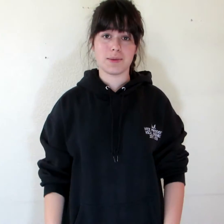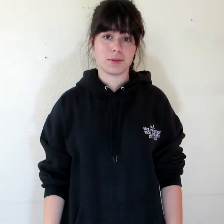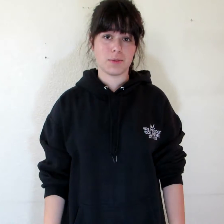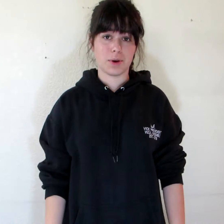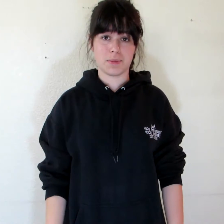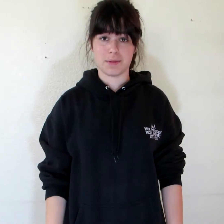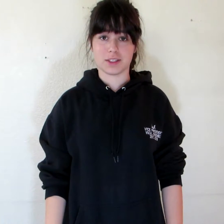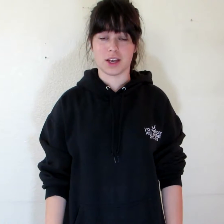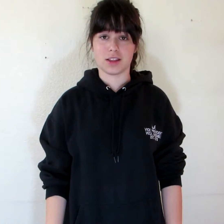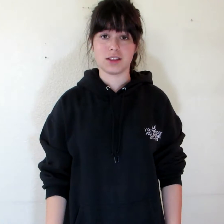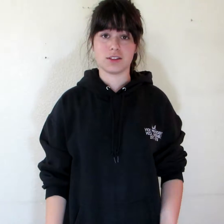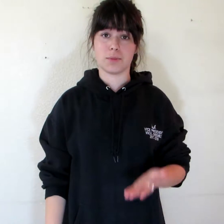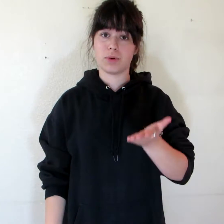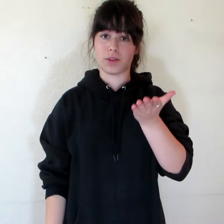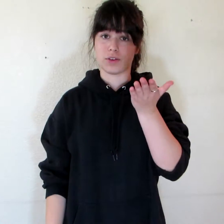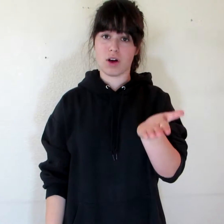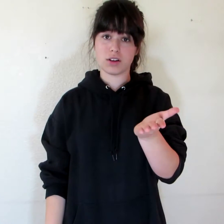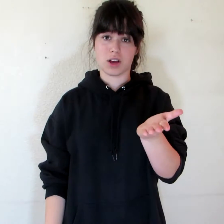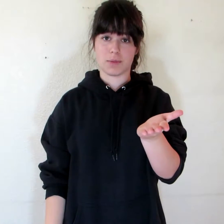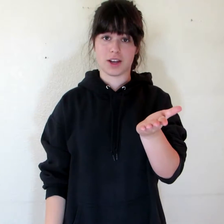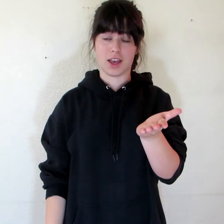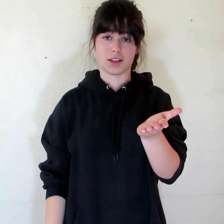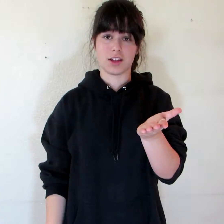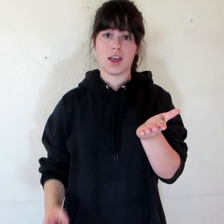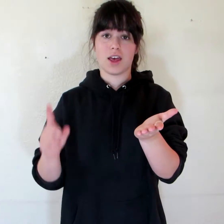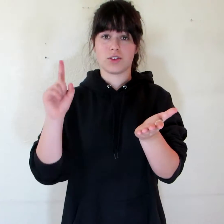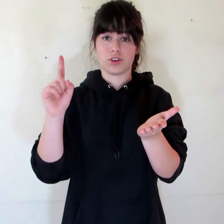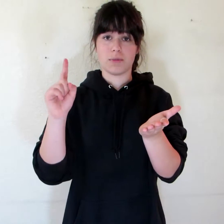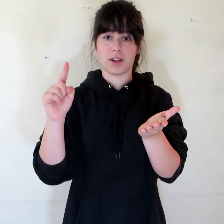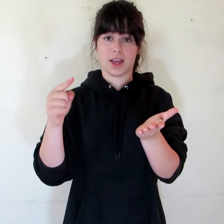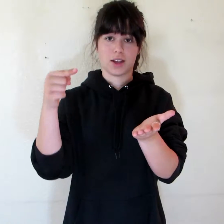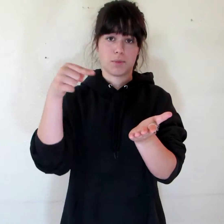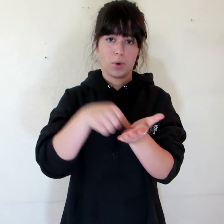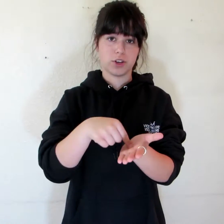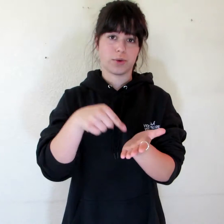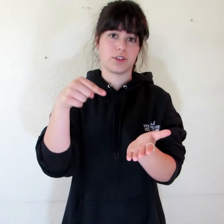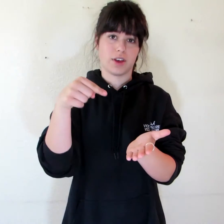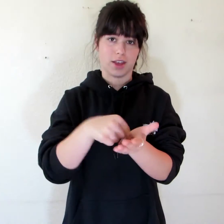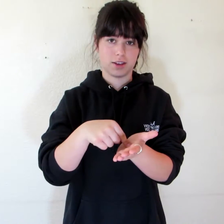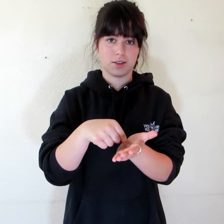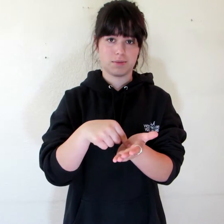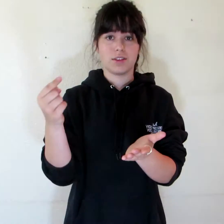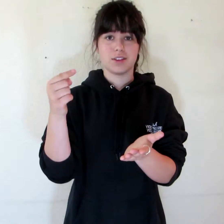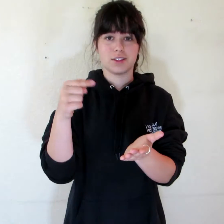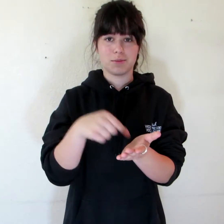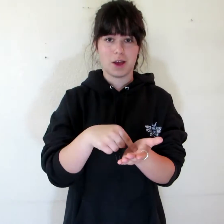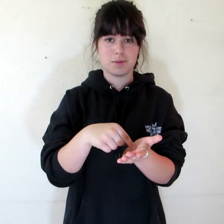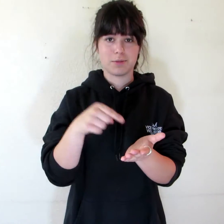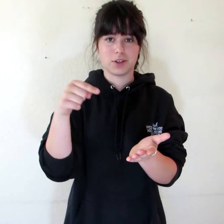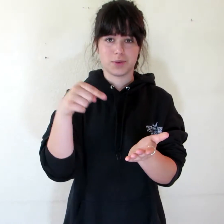Sometimes when babies sign this, they'll put out their non-dominant hand and their dominant hand and point towards the hand. Sometimes by doing